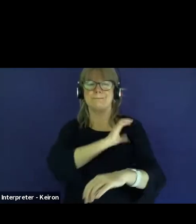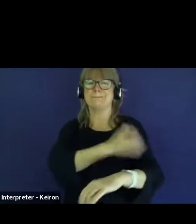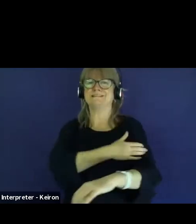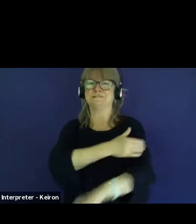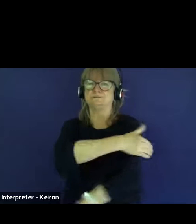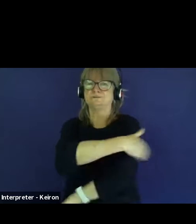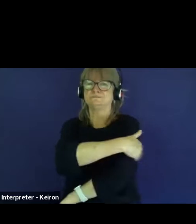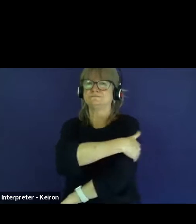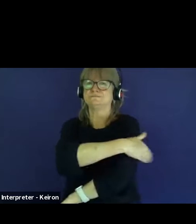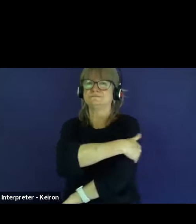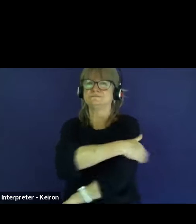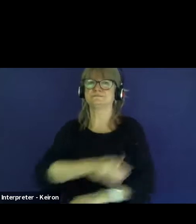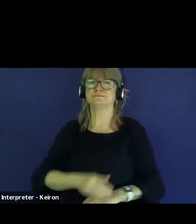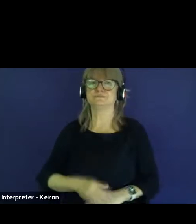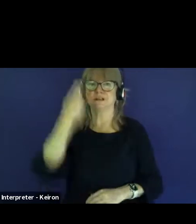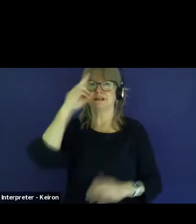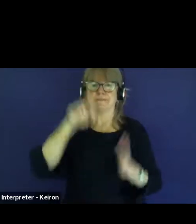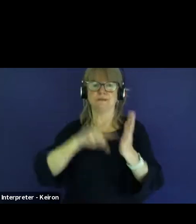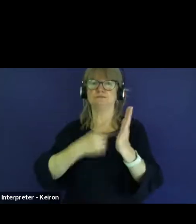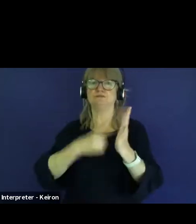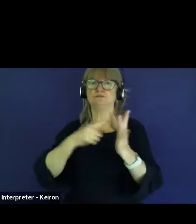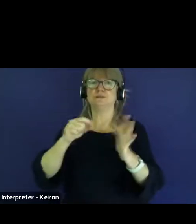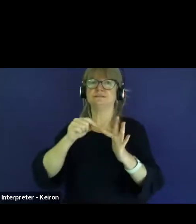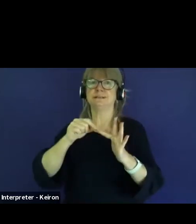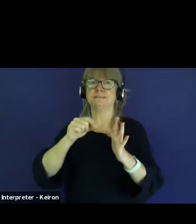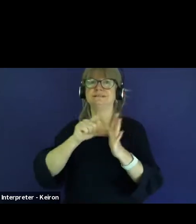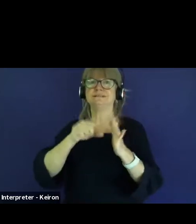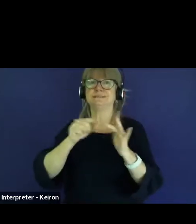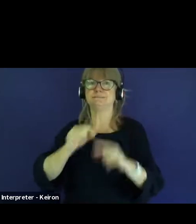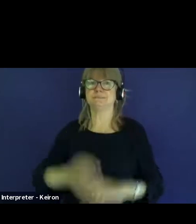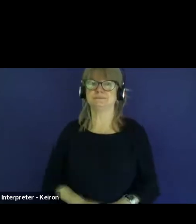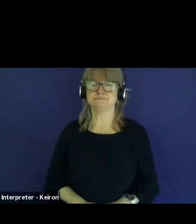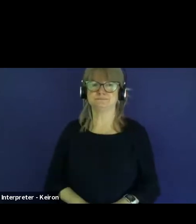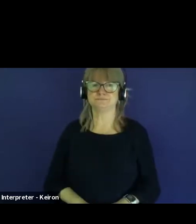work. So this one is called a tricep dip. So